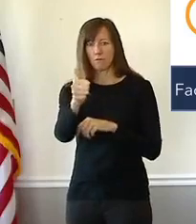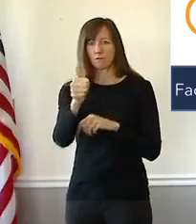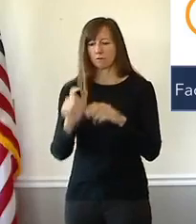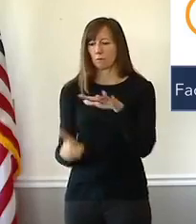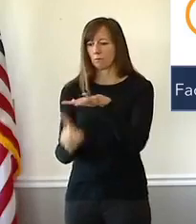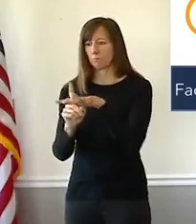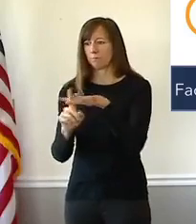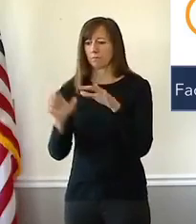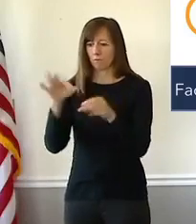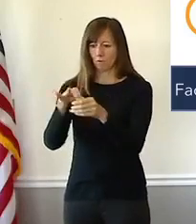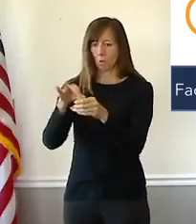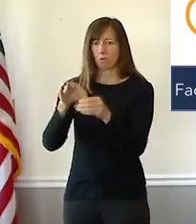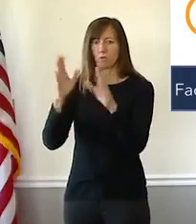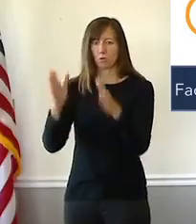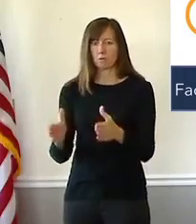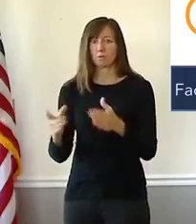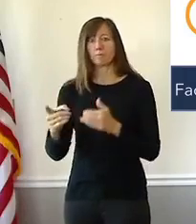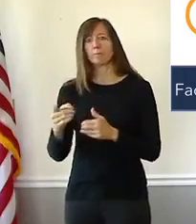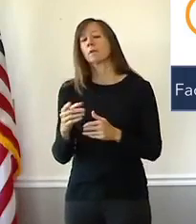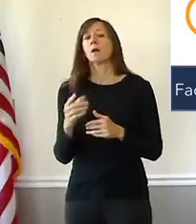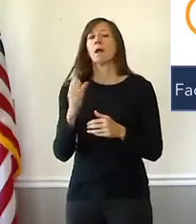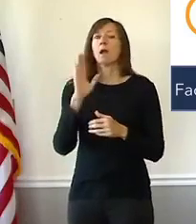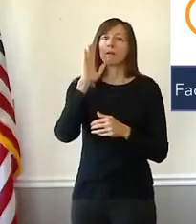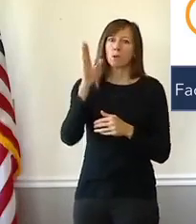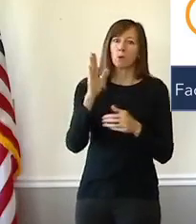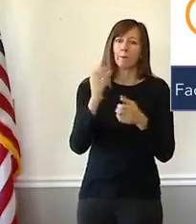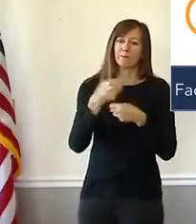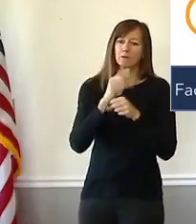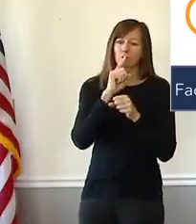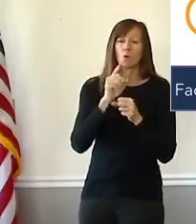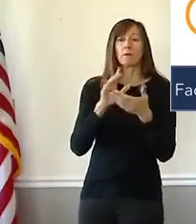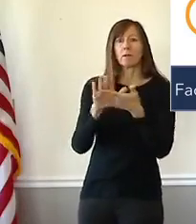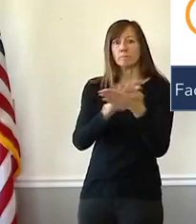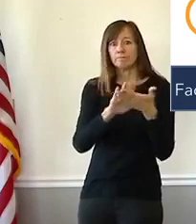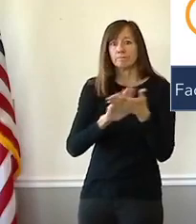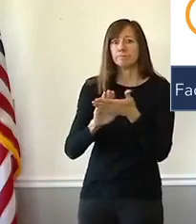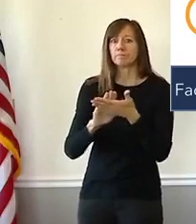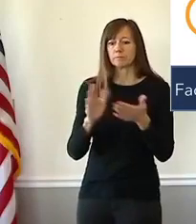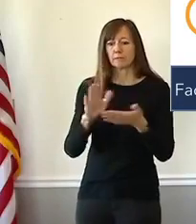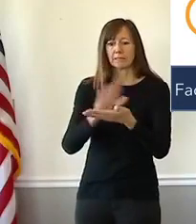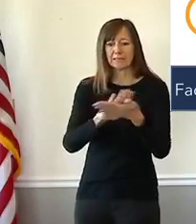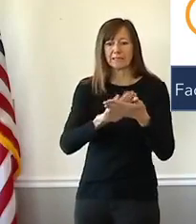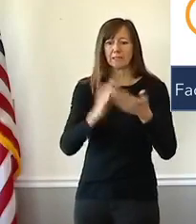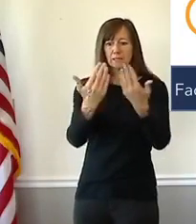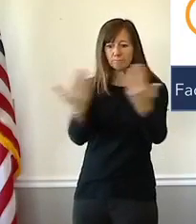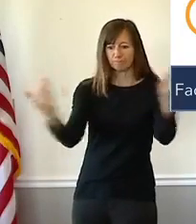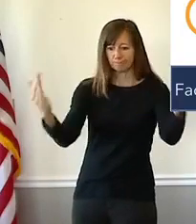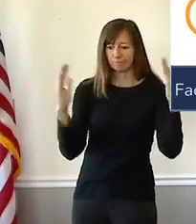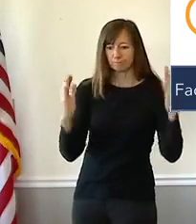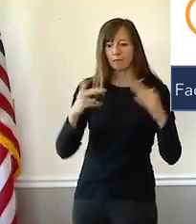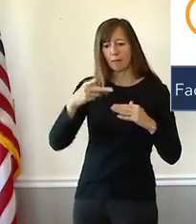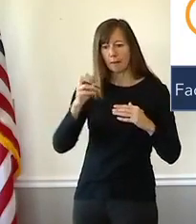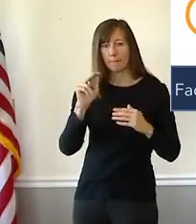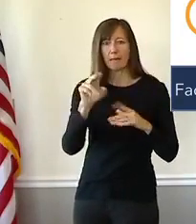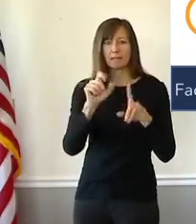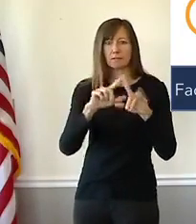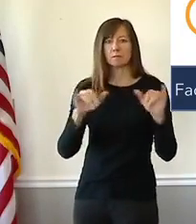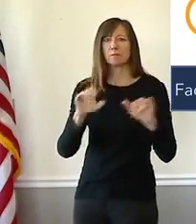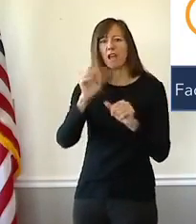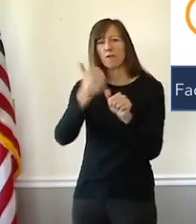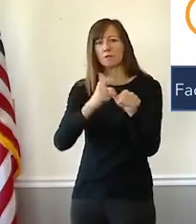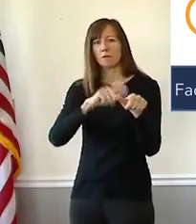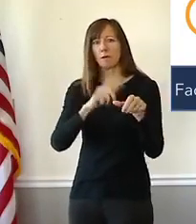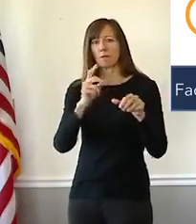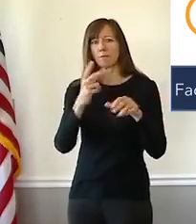the poll locations and the poll sites are disinfected after every vote cast in any one of those locations.